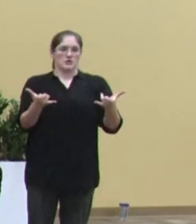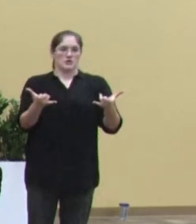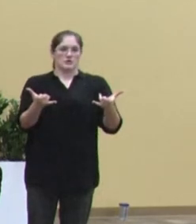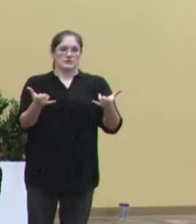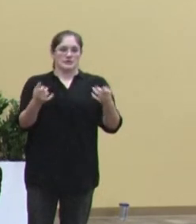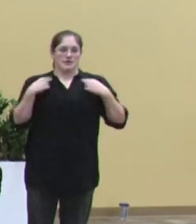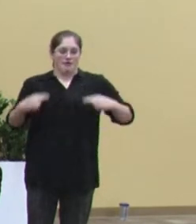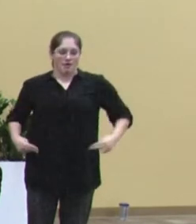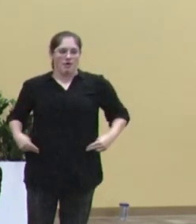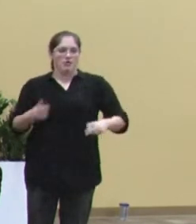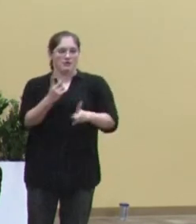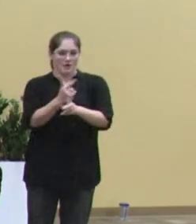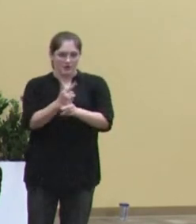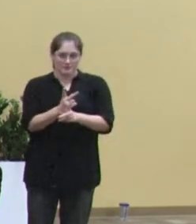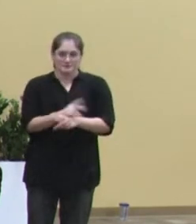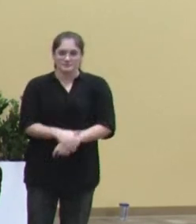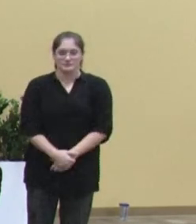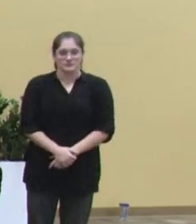Pretty comprehensive.